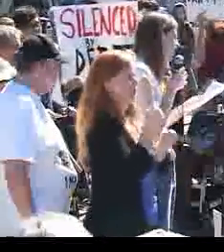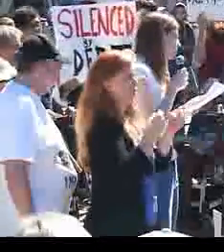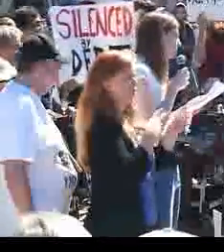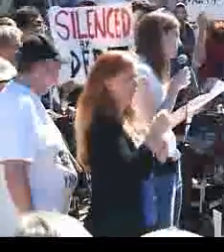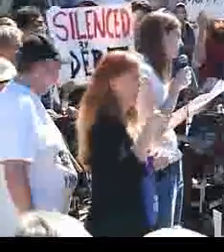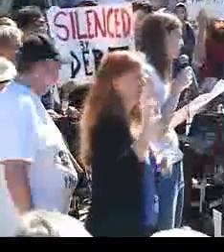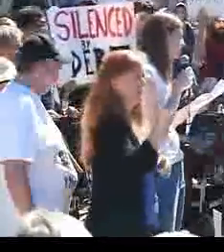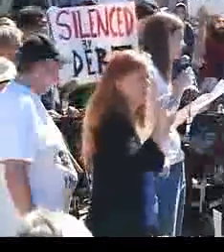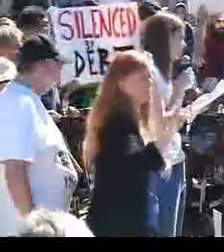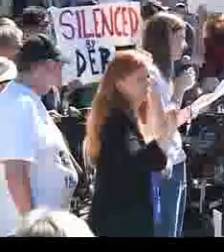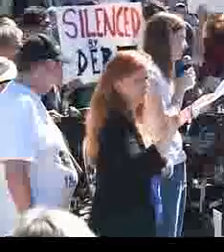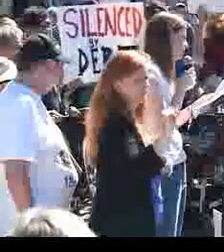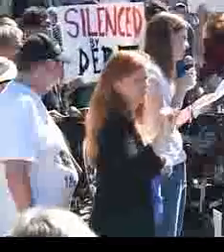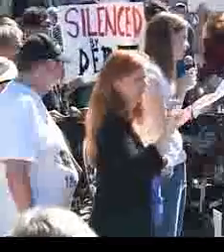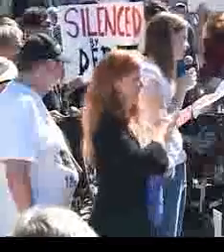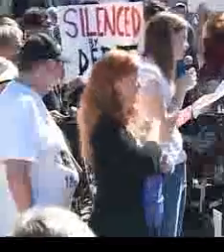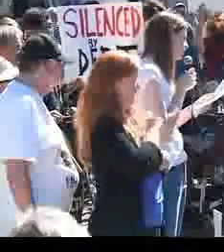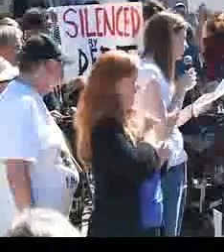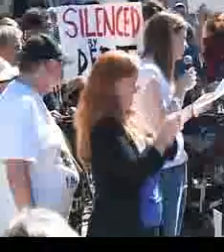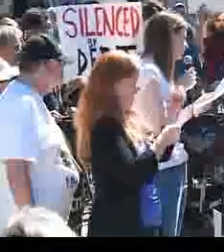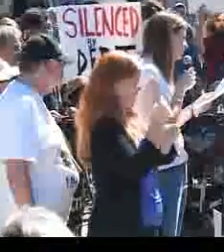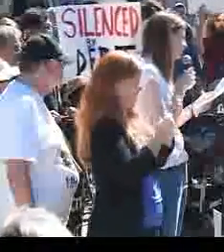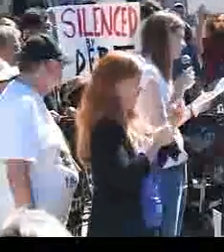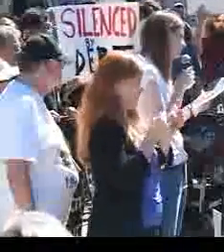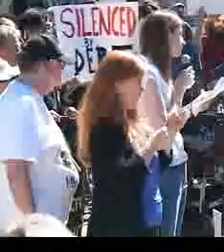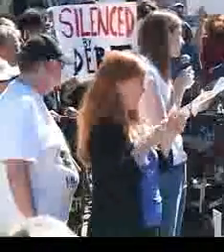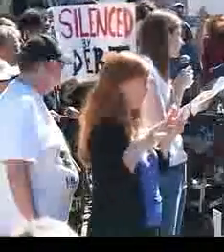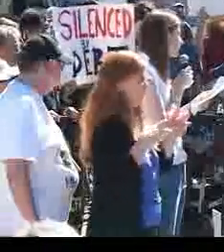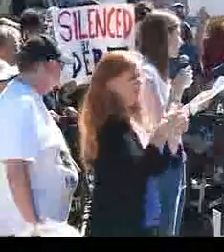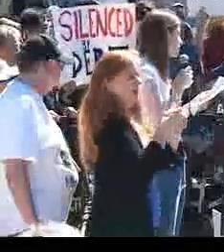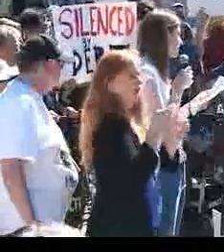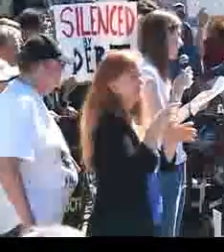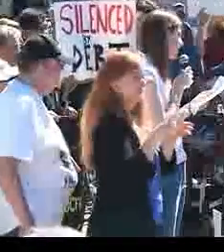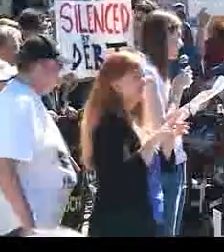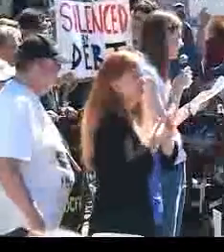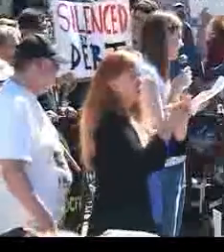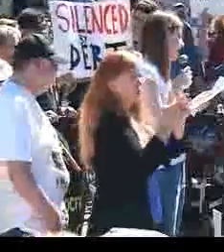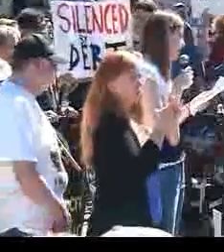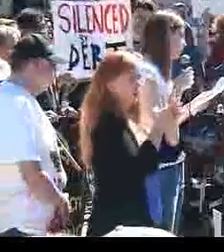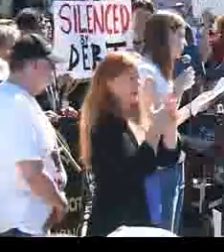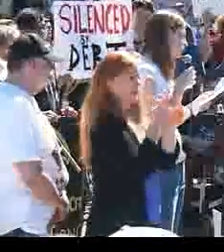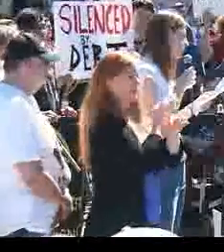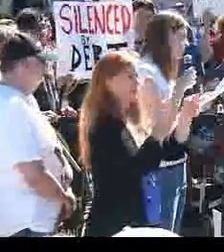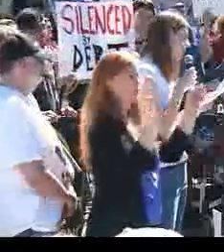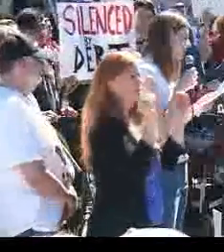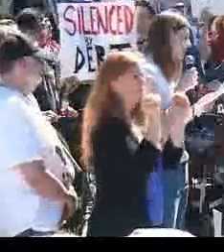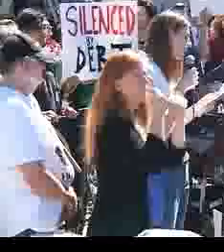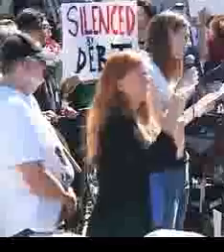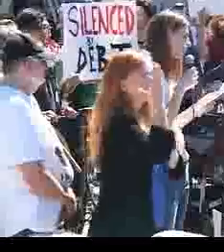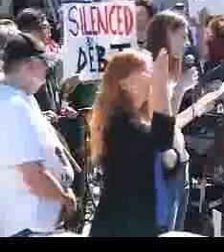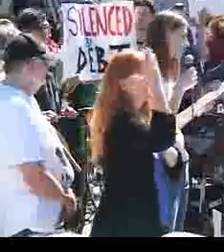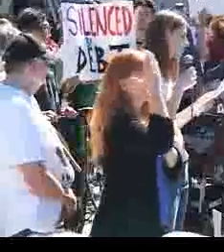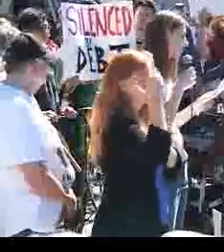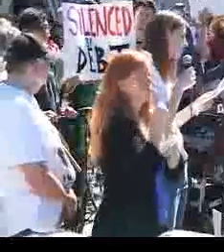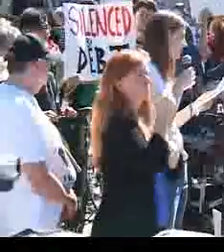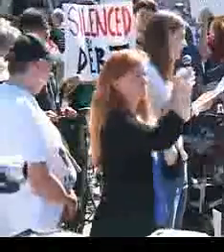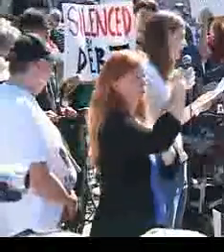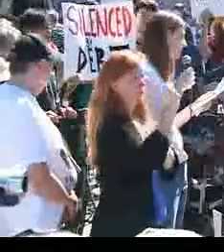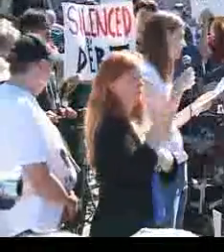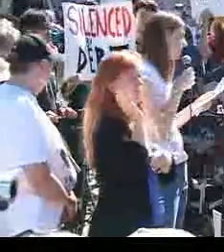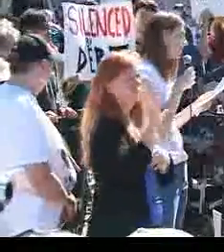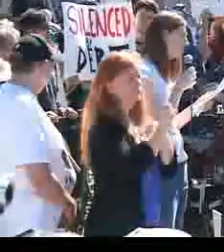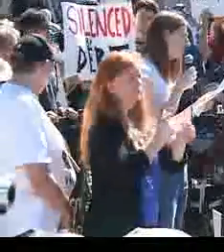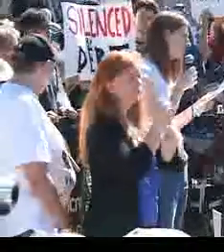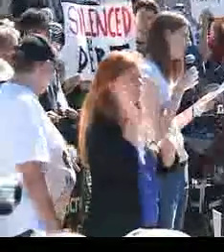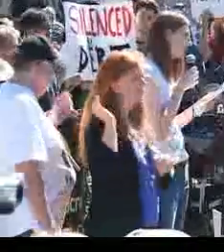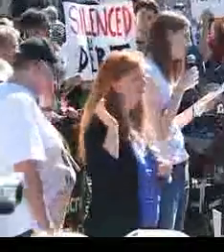an encounter with a police car that sparked the free speech movement 50 years ago today. And it was traumatic encounters with police